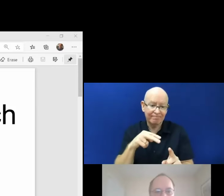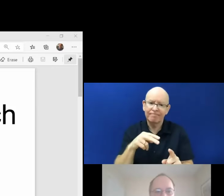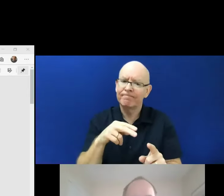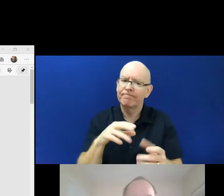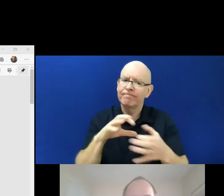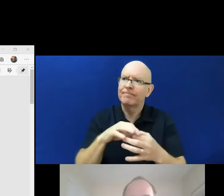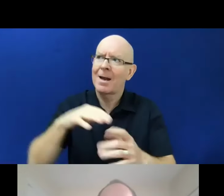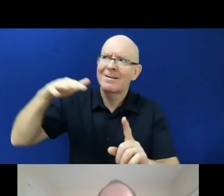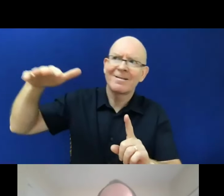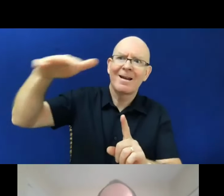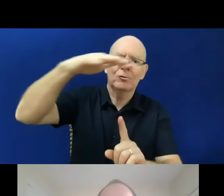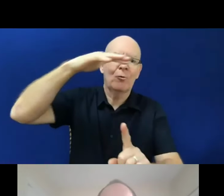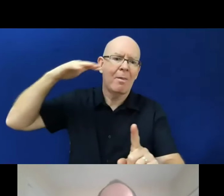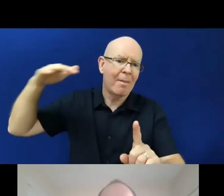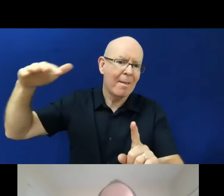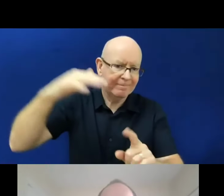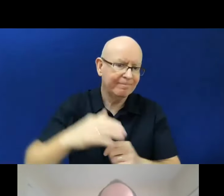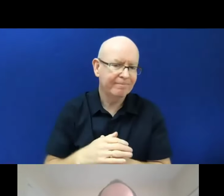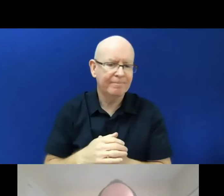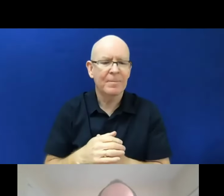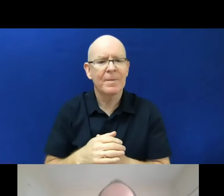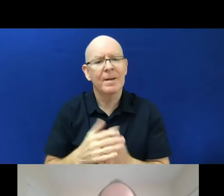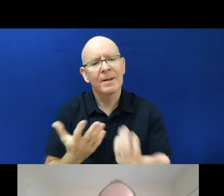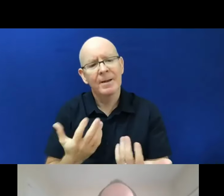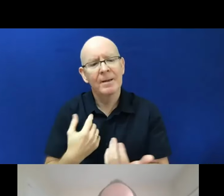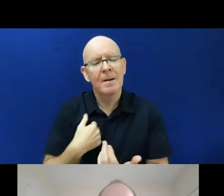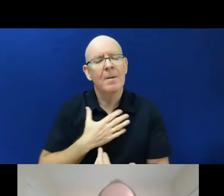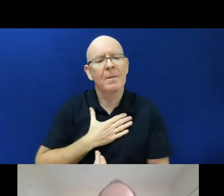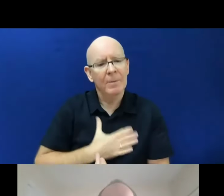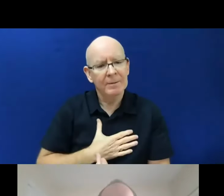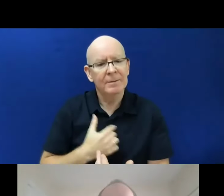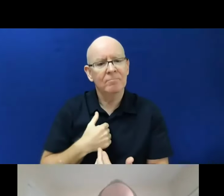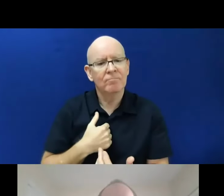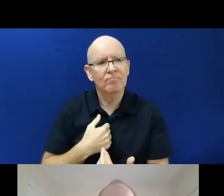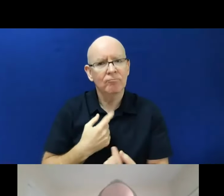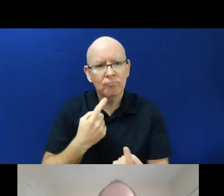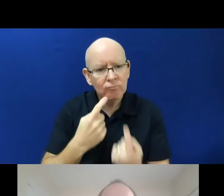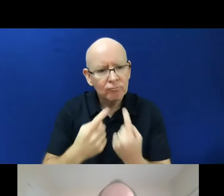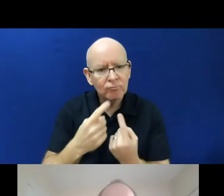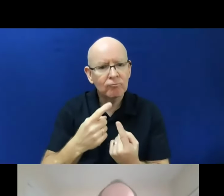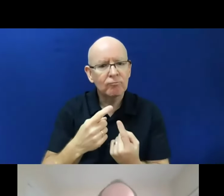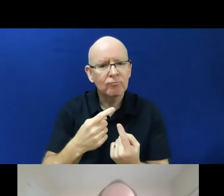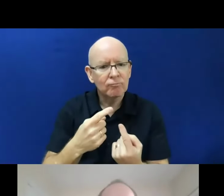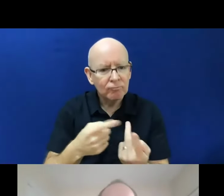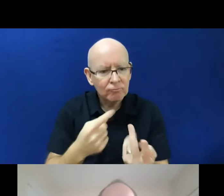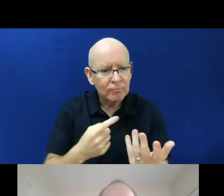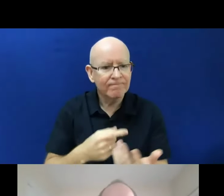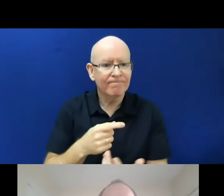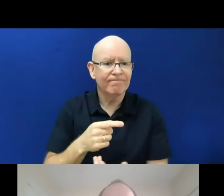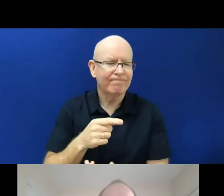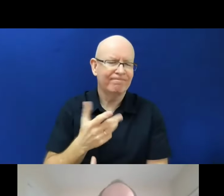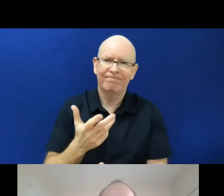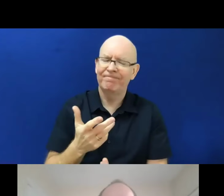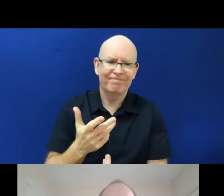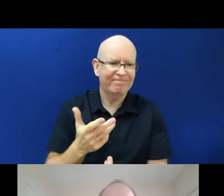what I want to walk you through is one of these weird and strange inconsistencies which have